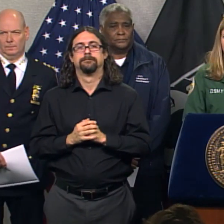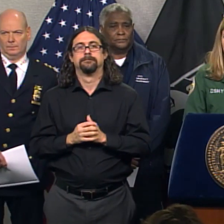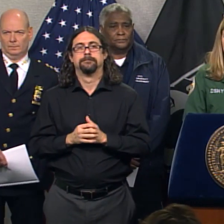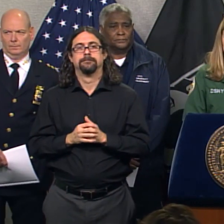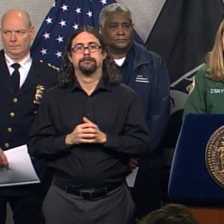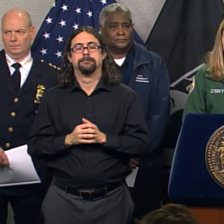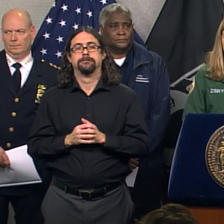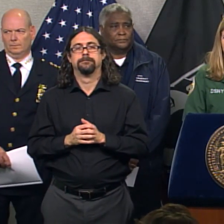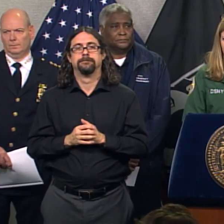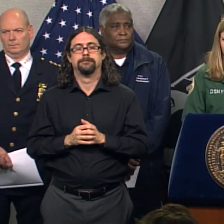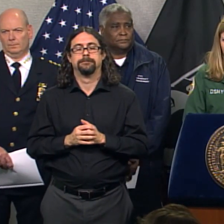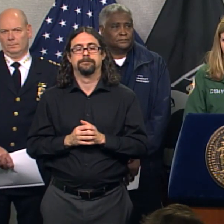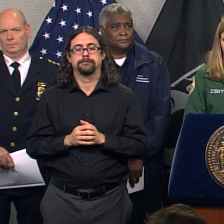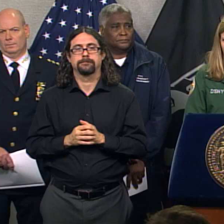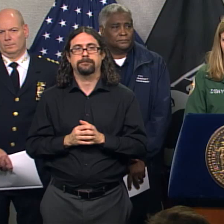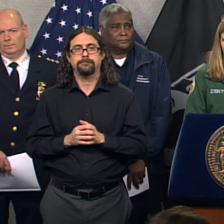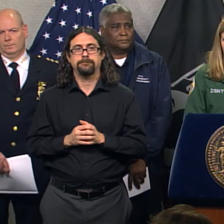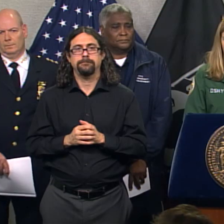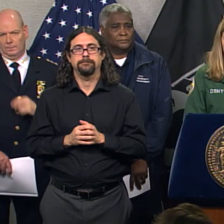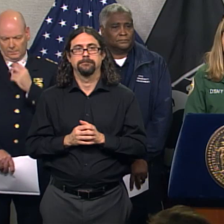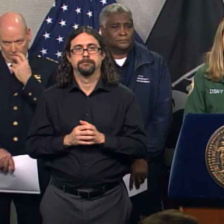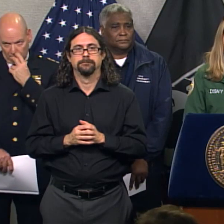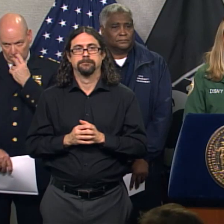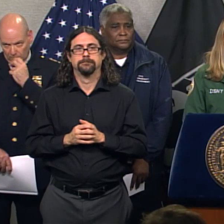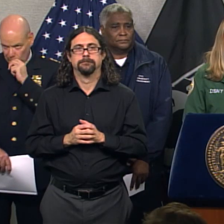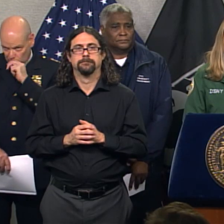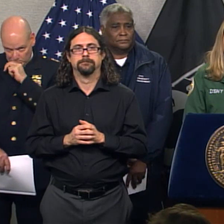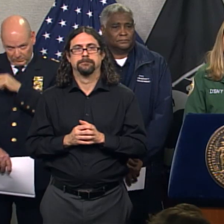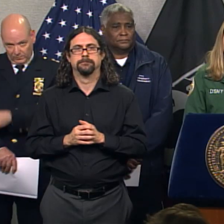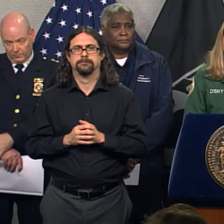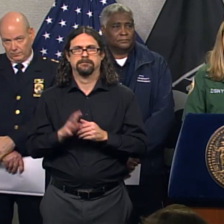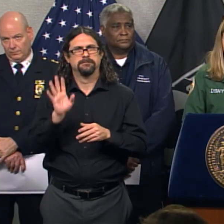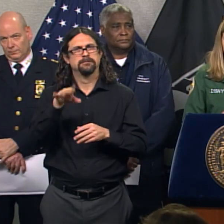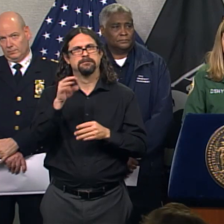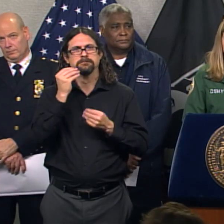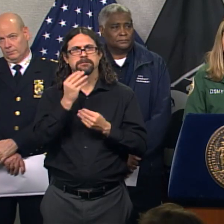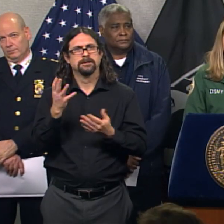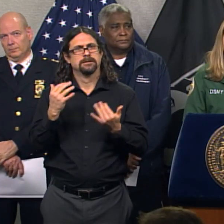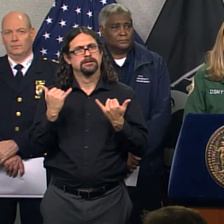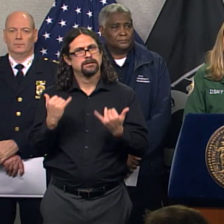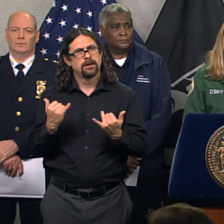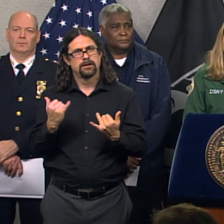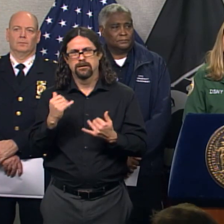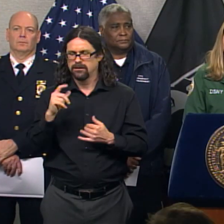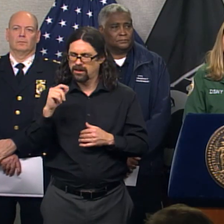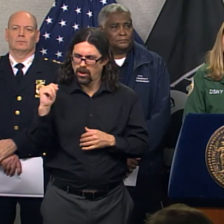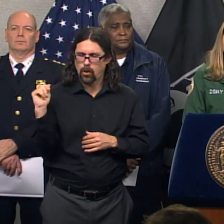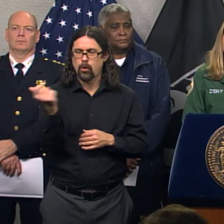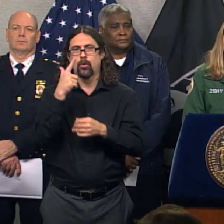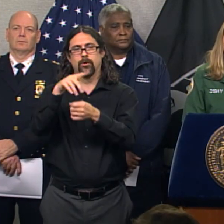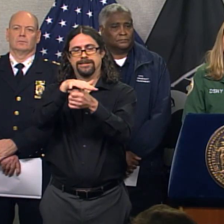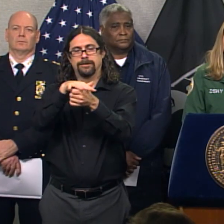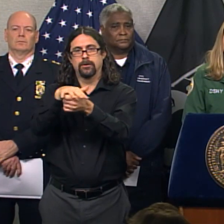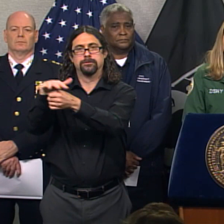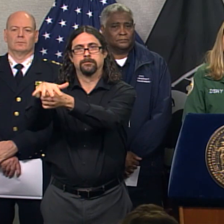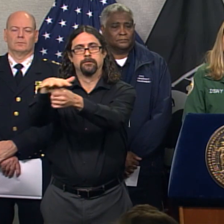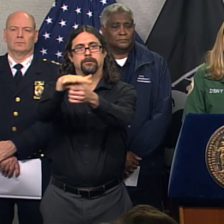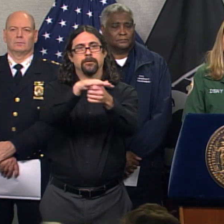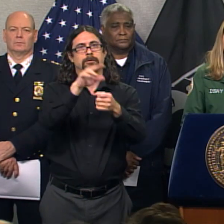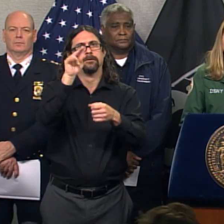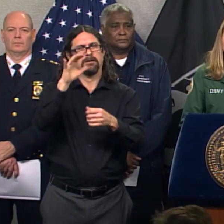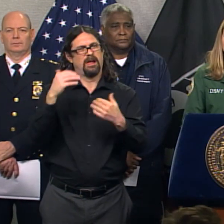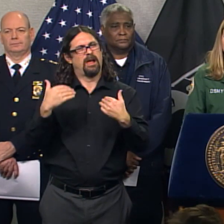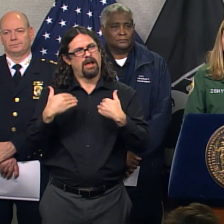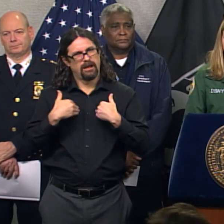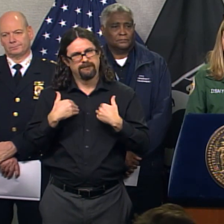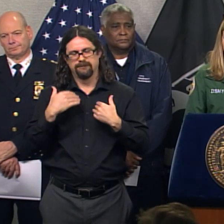piece of equipment in every single neighborhood as of right now, as of actually since earlier this morning.